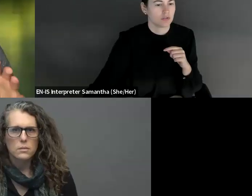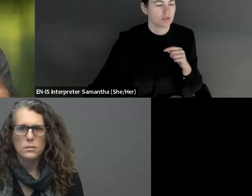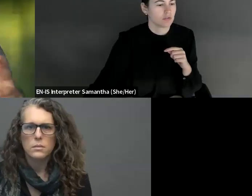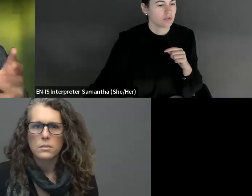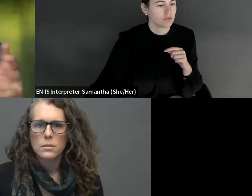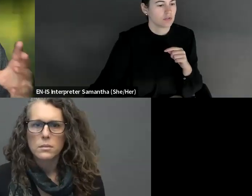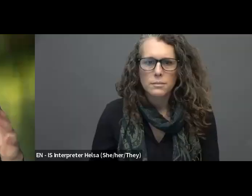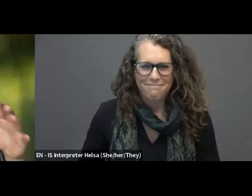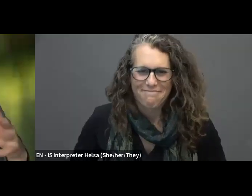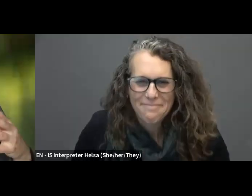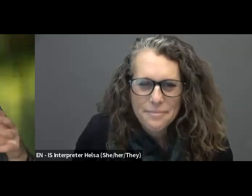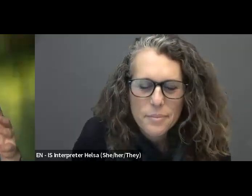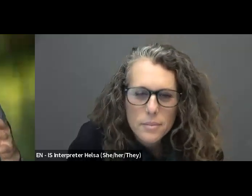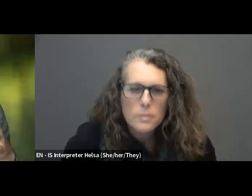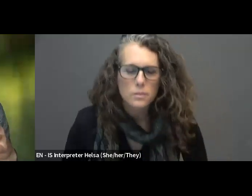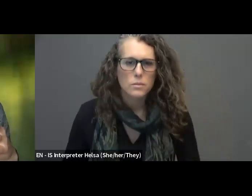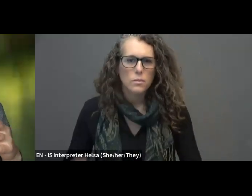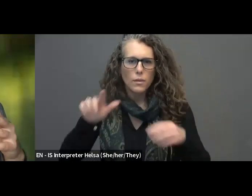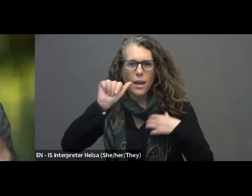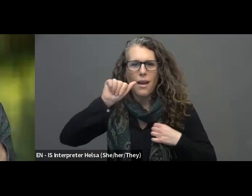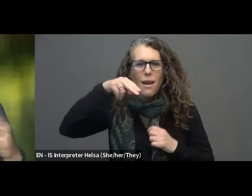right? About how